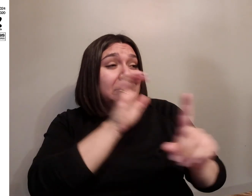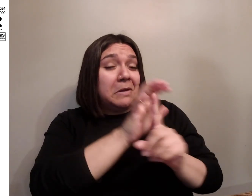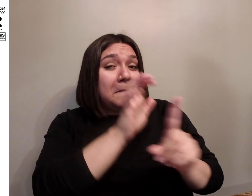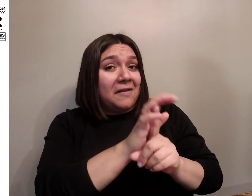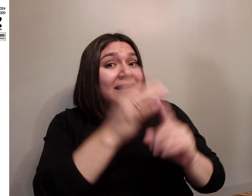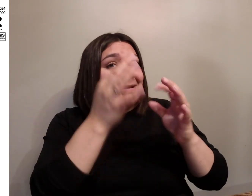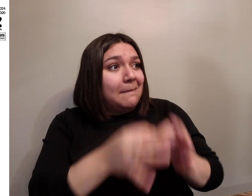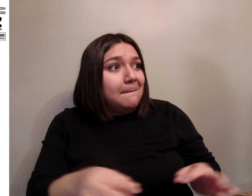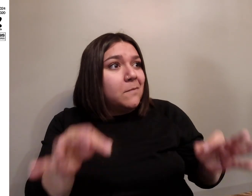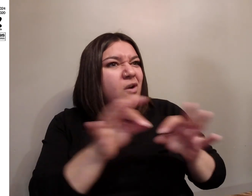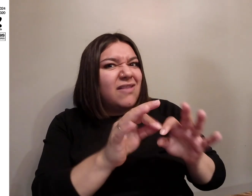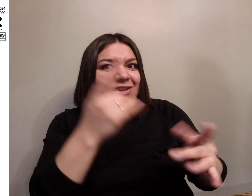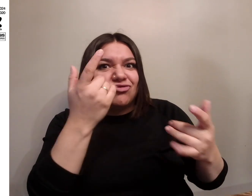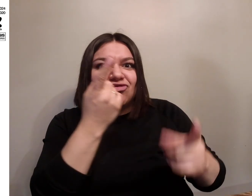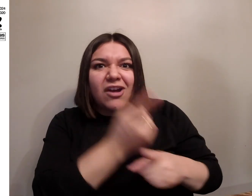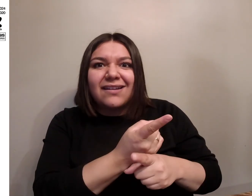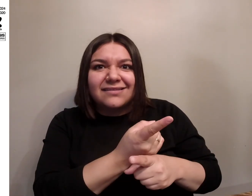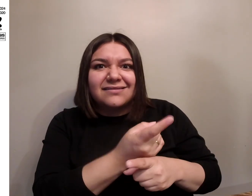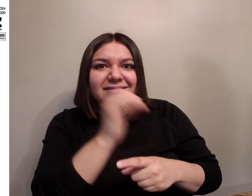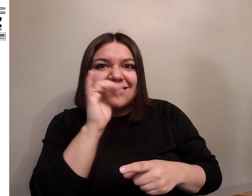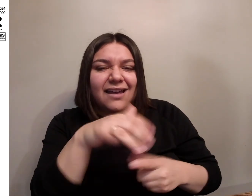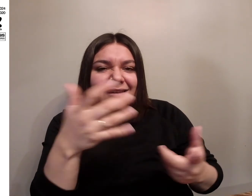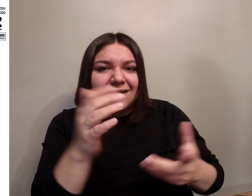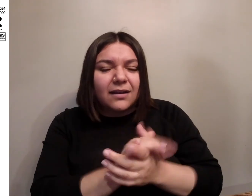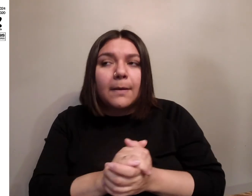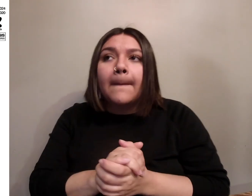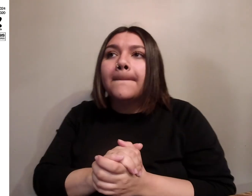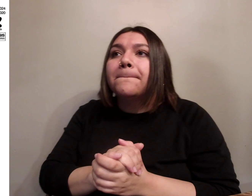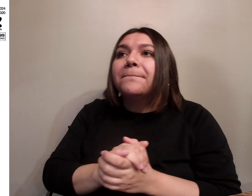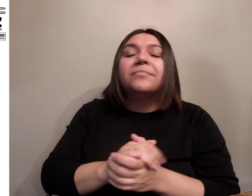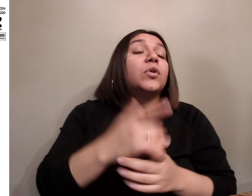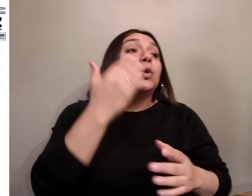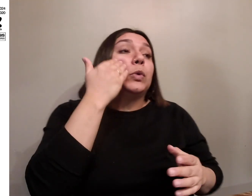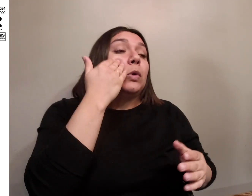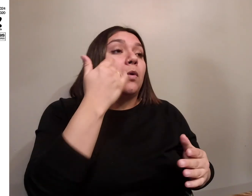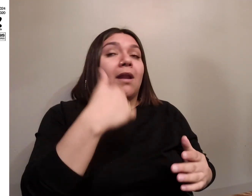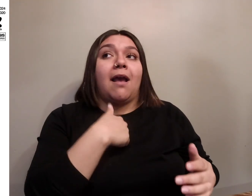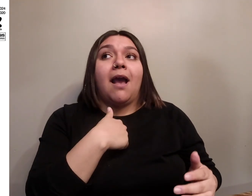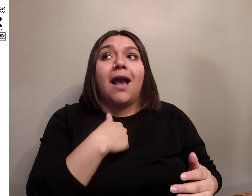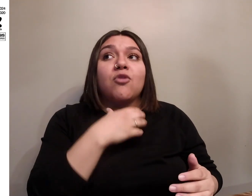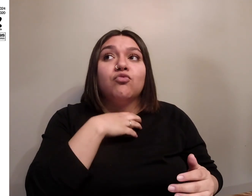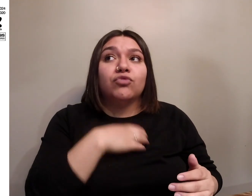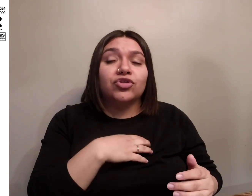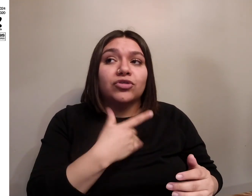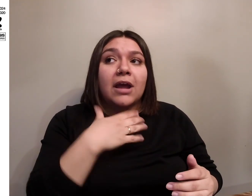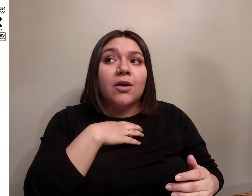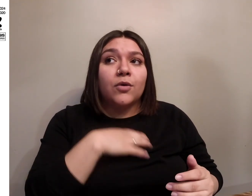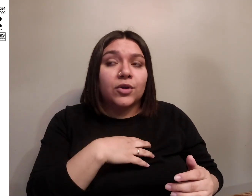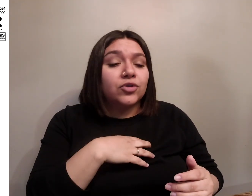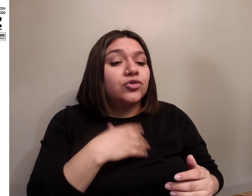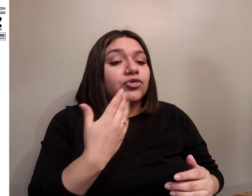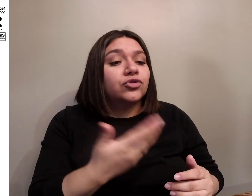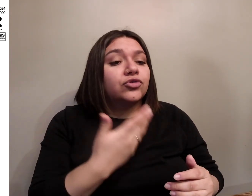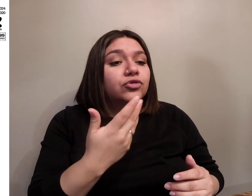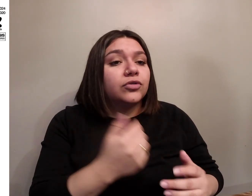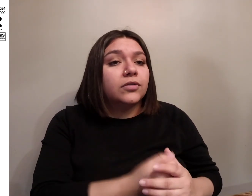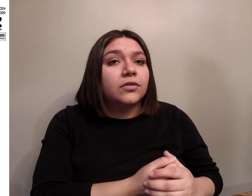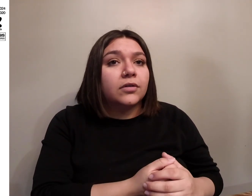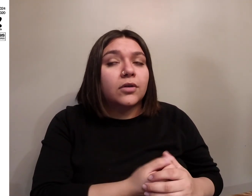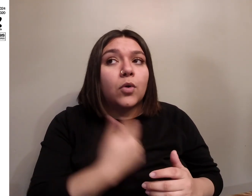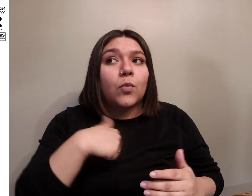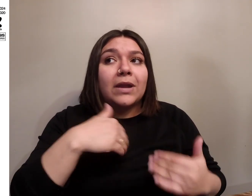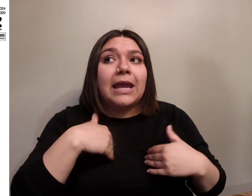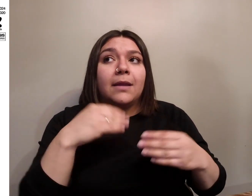It matters little that it's popular. It matters that it's right. And